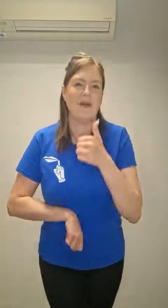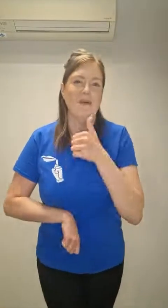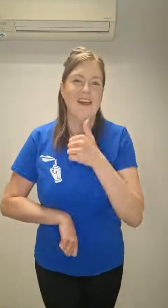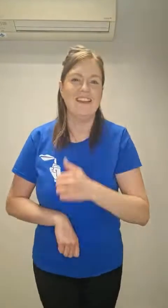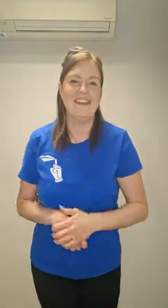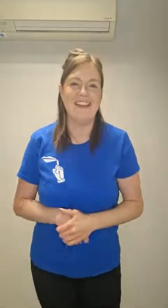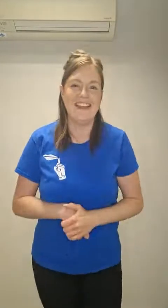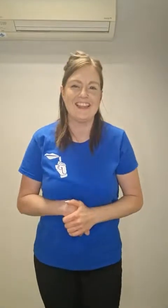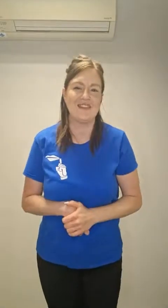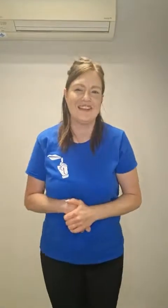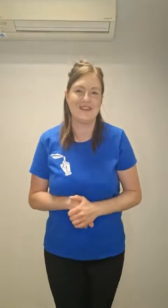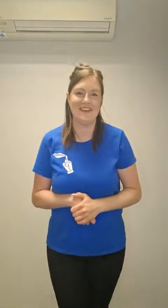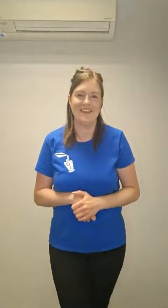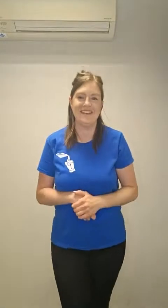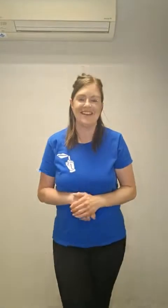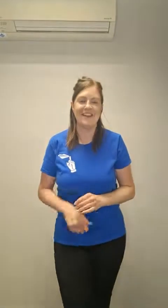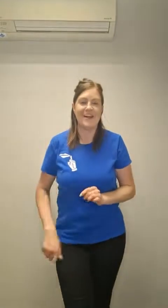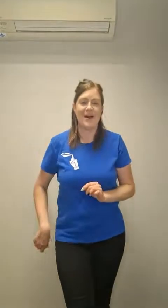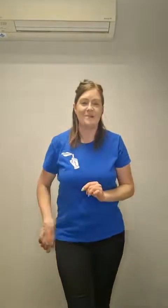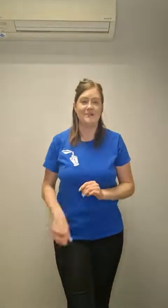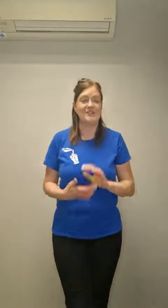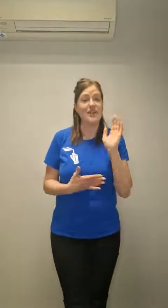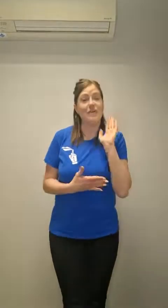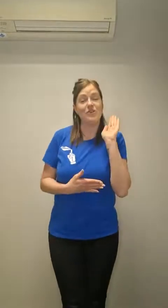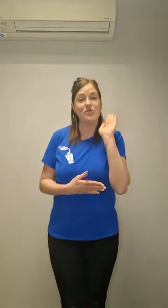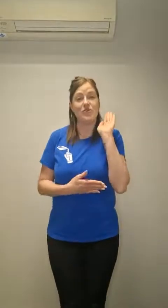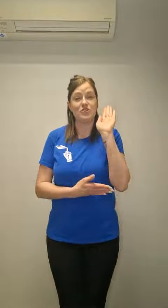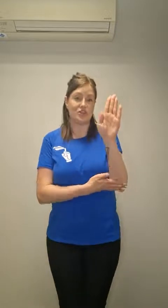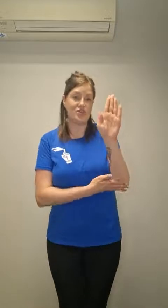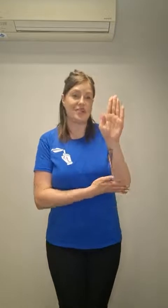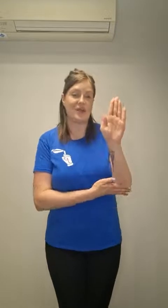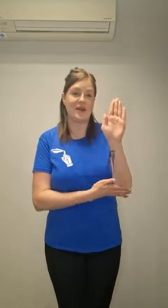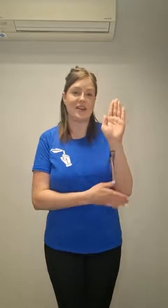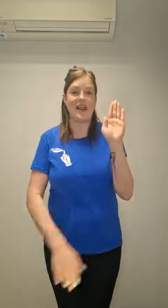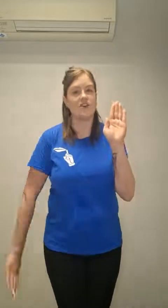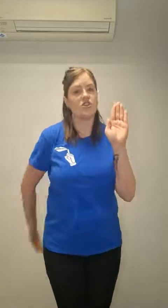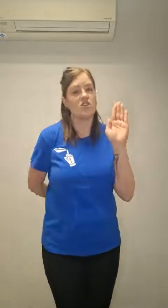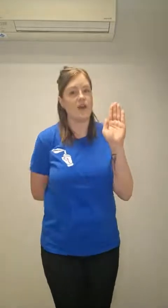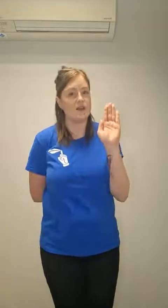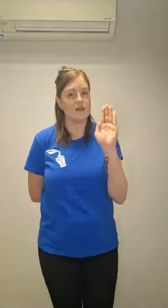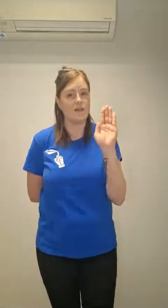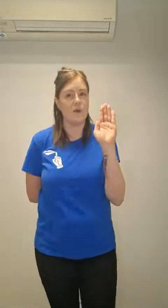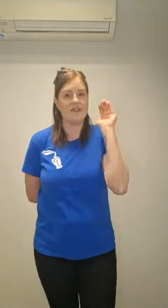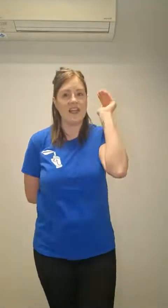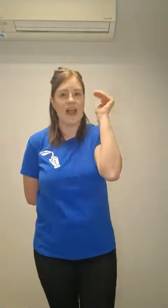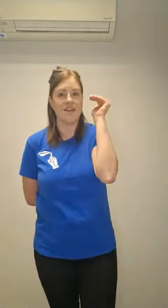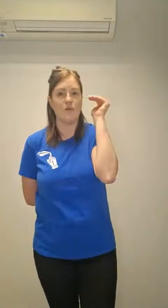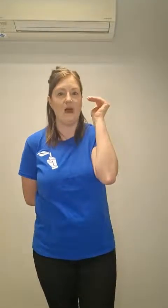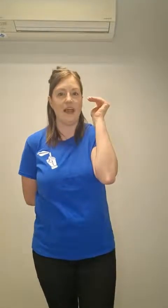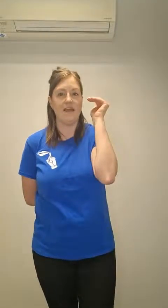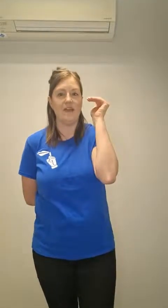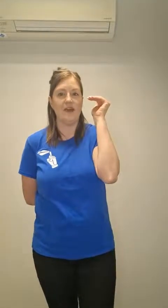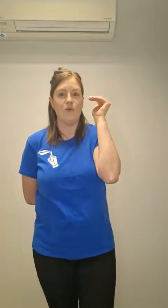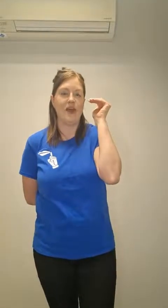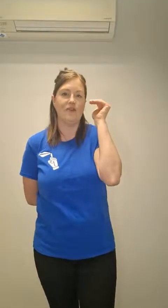way. That's really sweet of you. So yeah, when you're just using your working hand, just tuck your supporting hand away where you